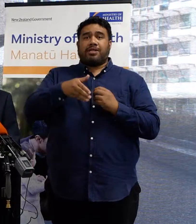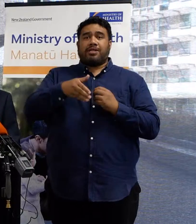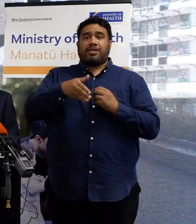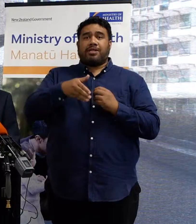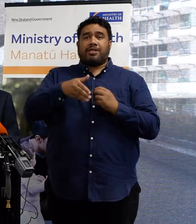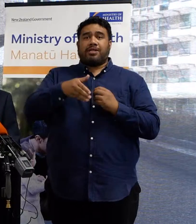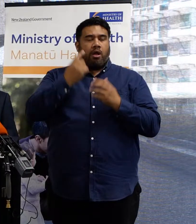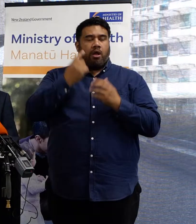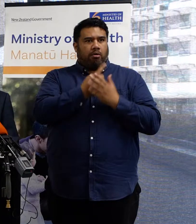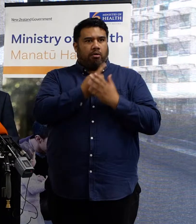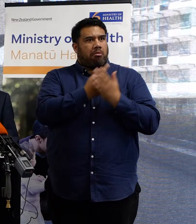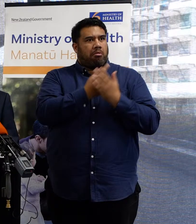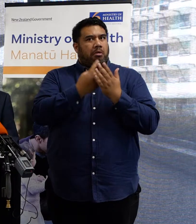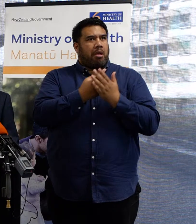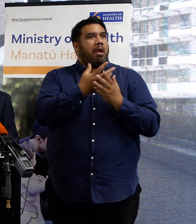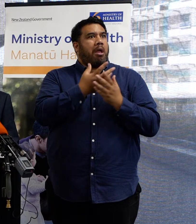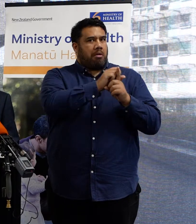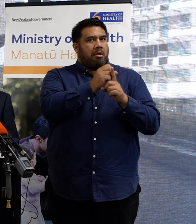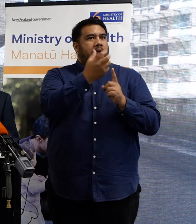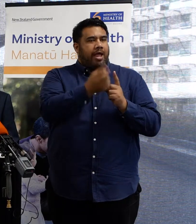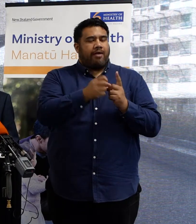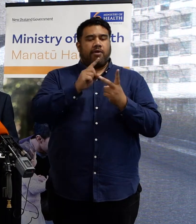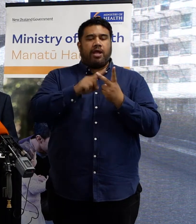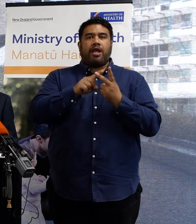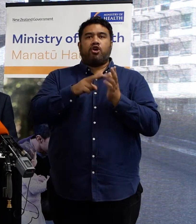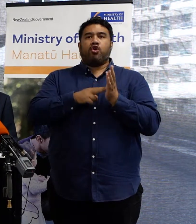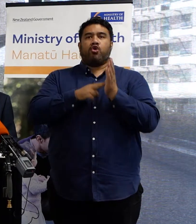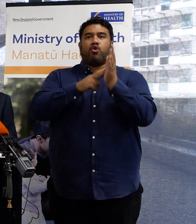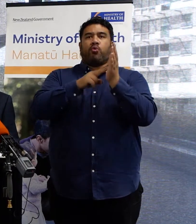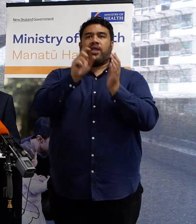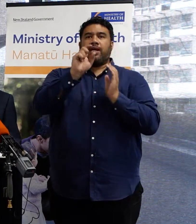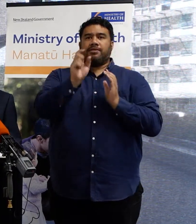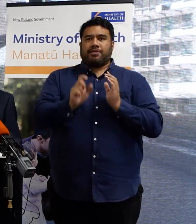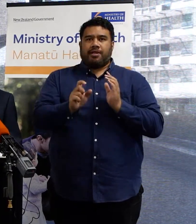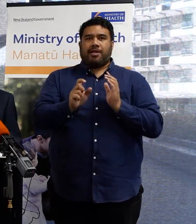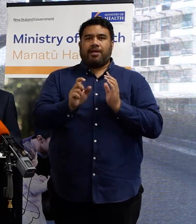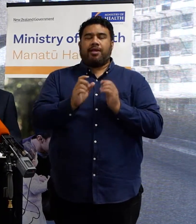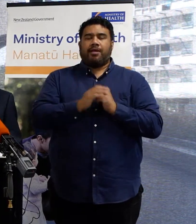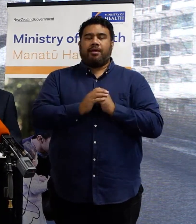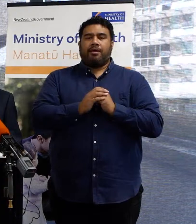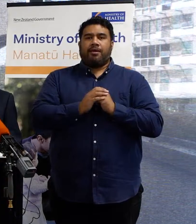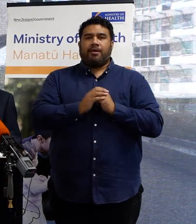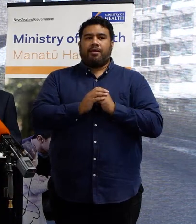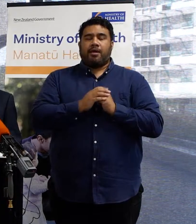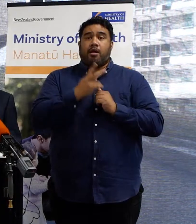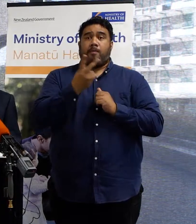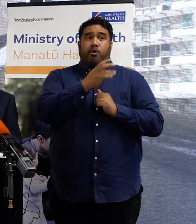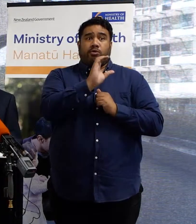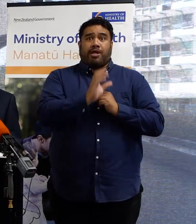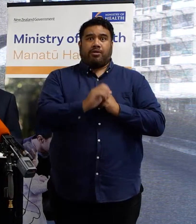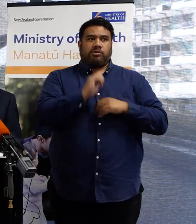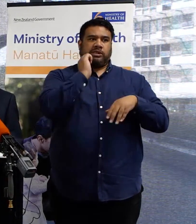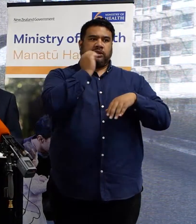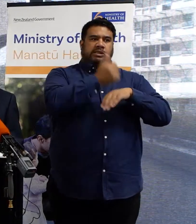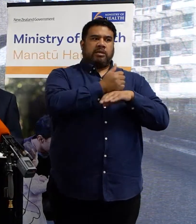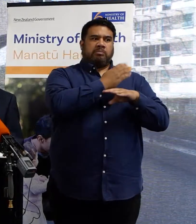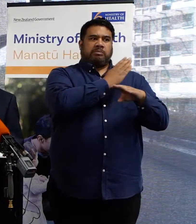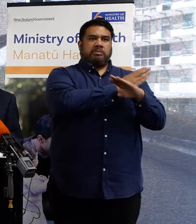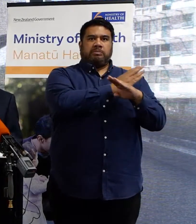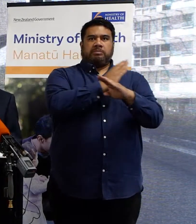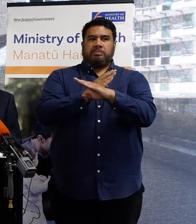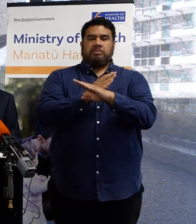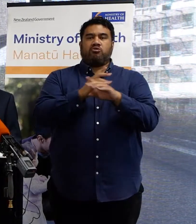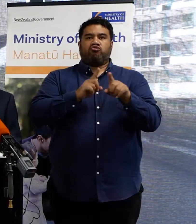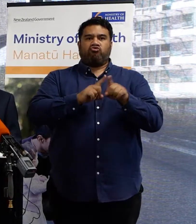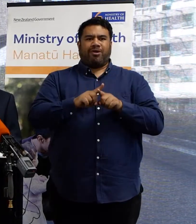South Korea, as well as in northern Italy, and the quite stringent measures that have been put in place in both those